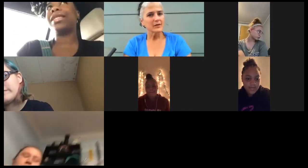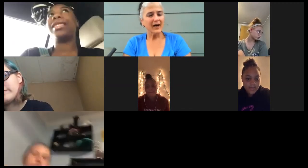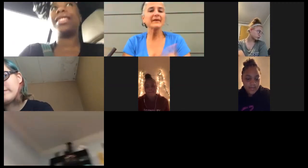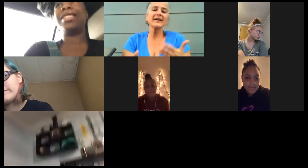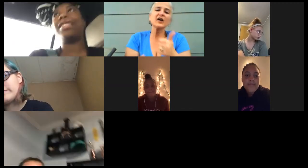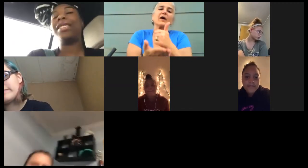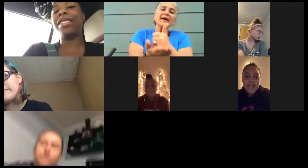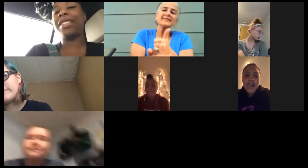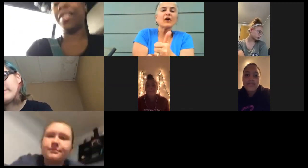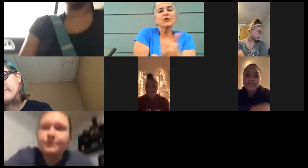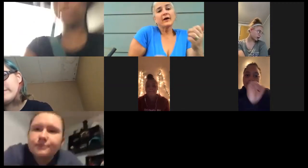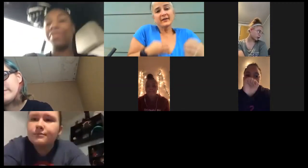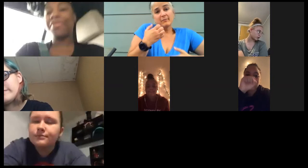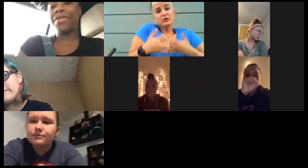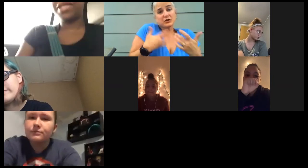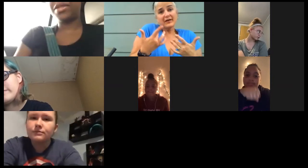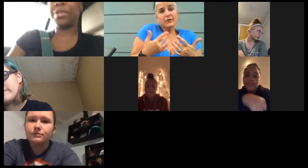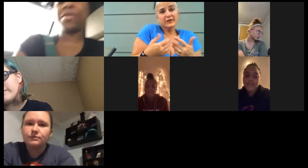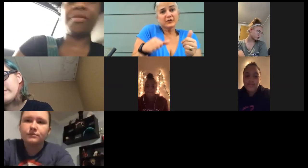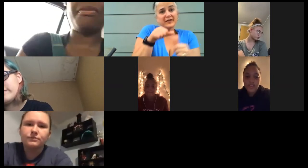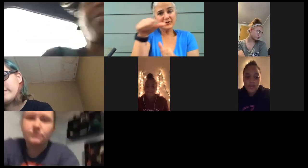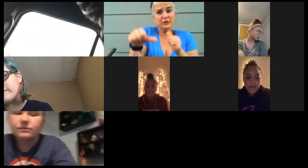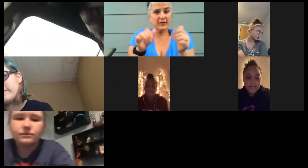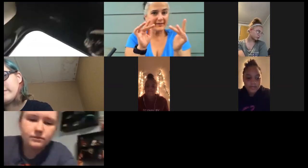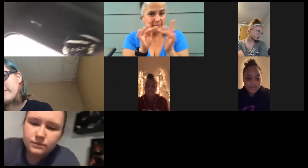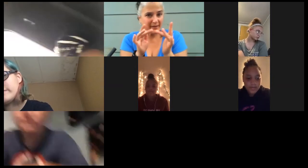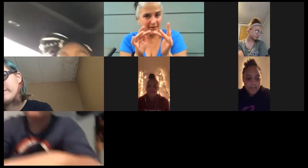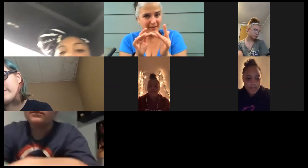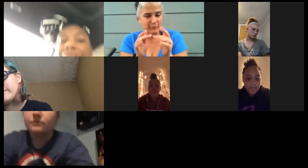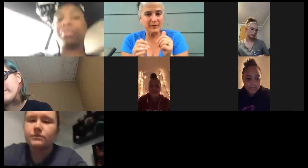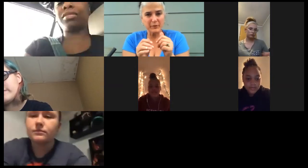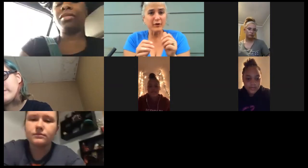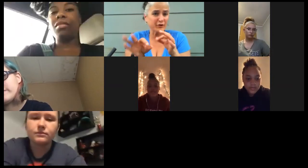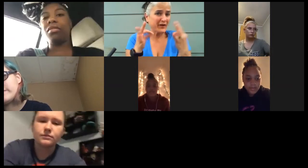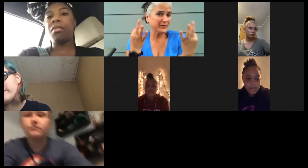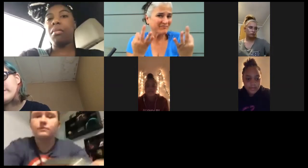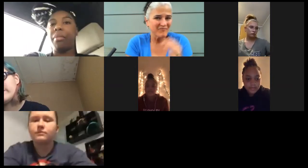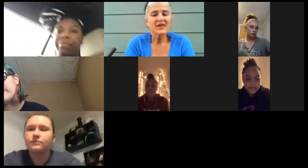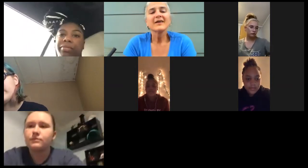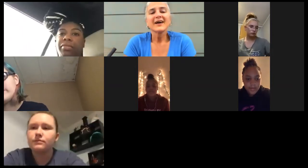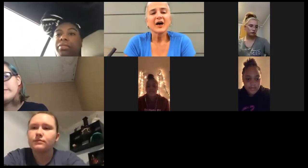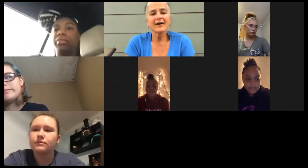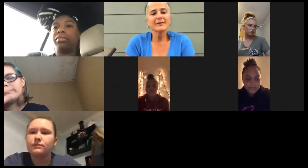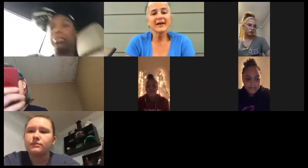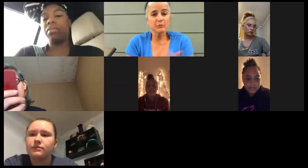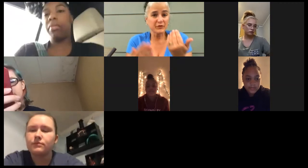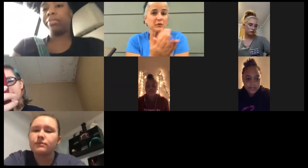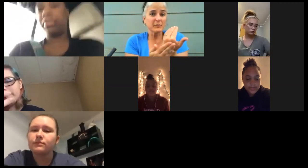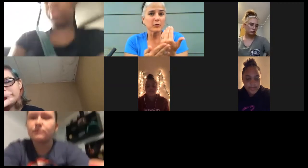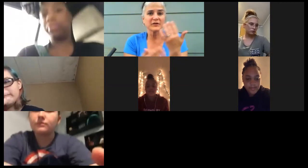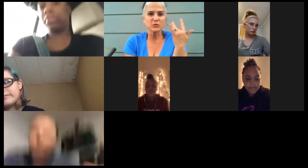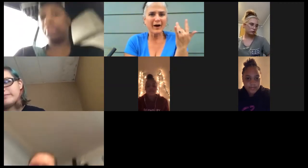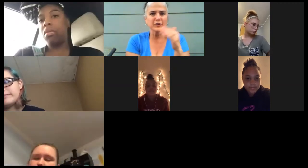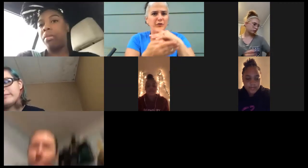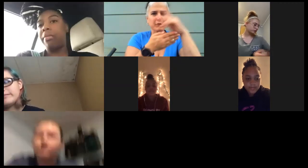helpful? I mean, I know it's helpful on an emotional level because you're getting to socialize and make contact with people that aren't your family. And with